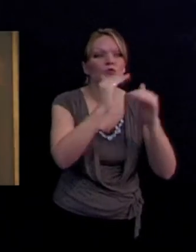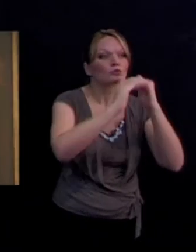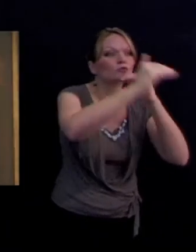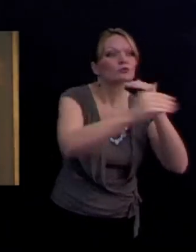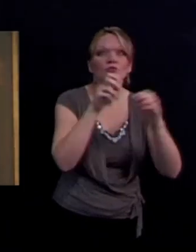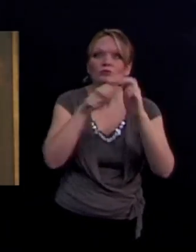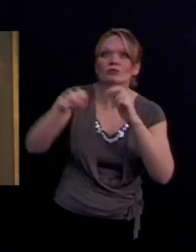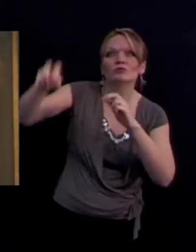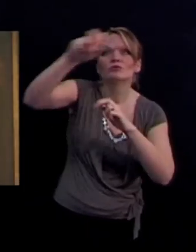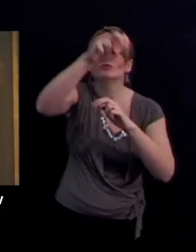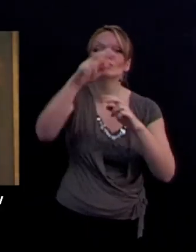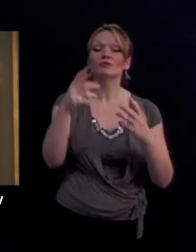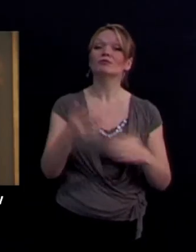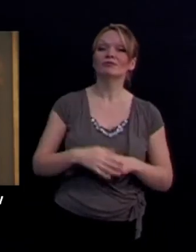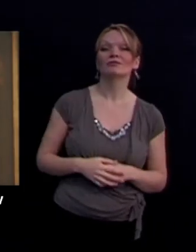there.